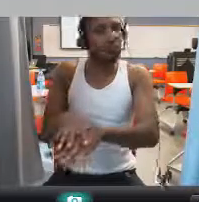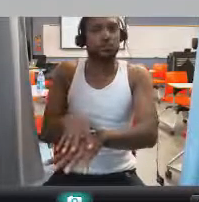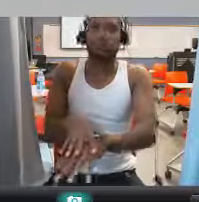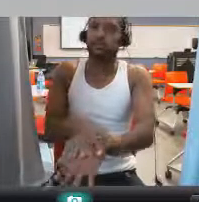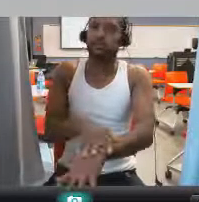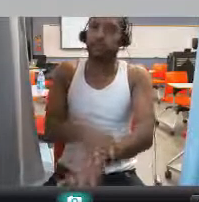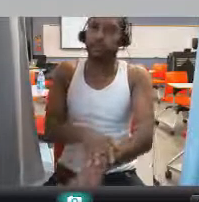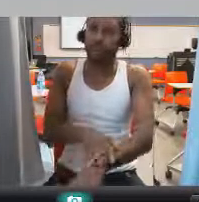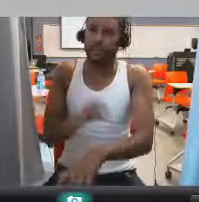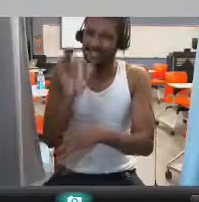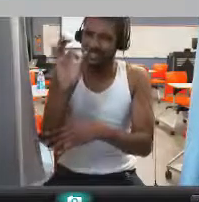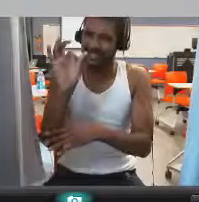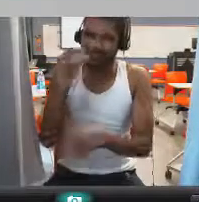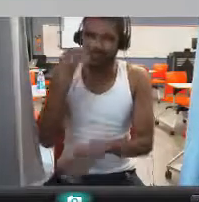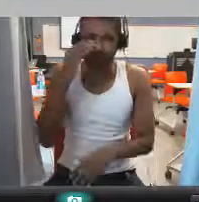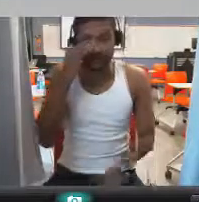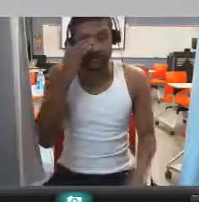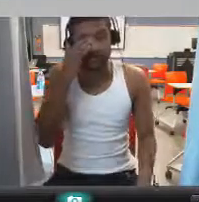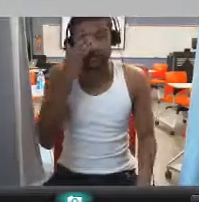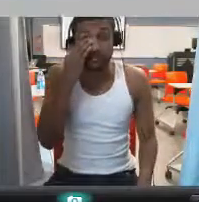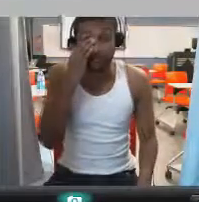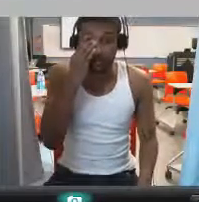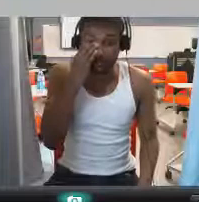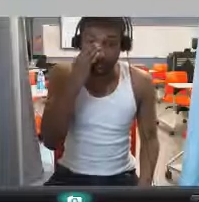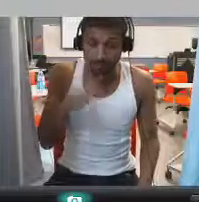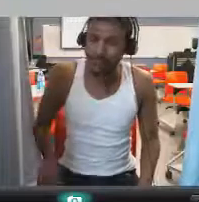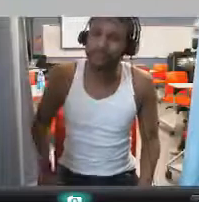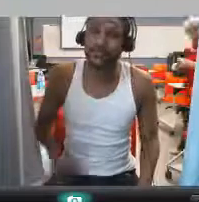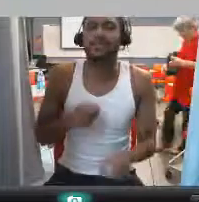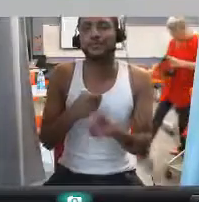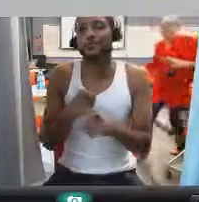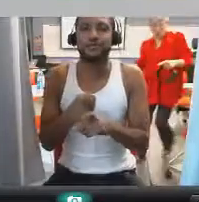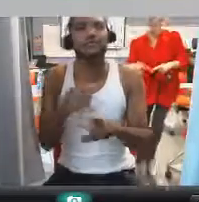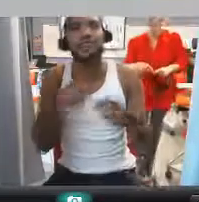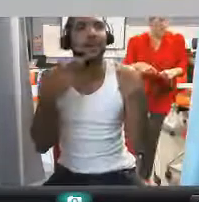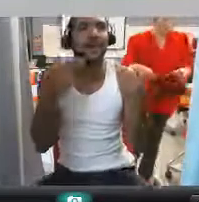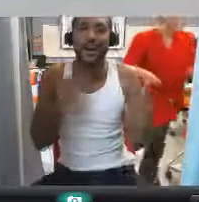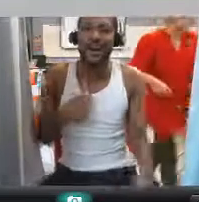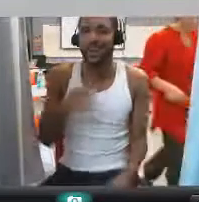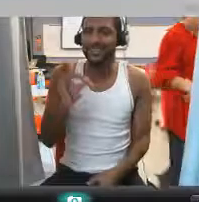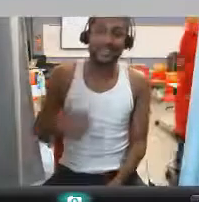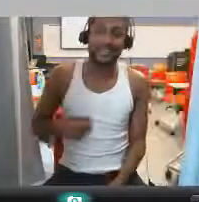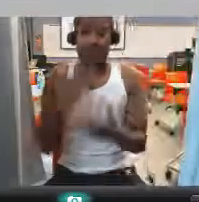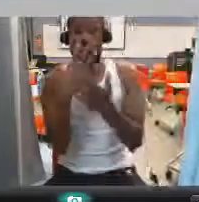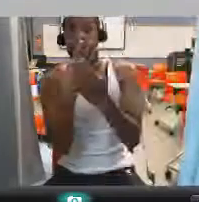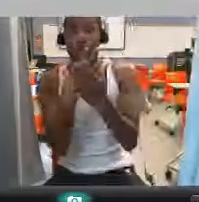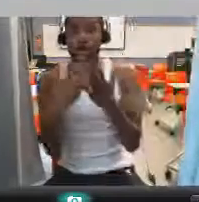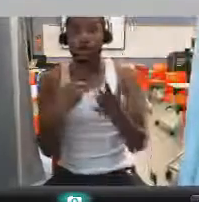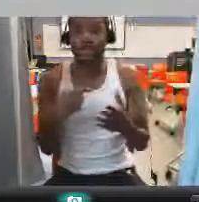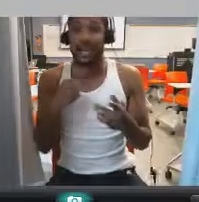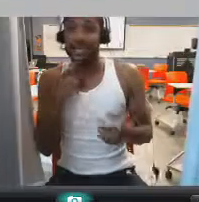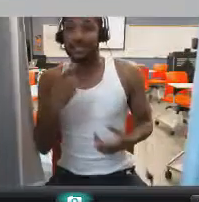All that shit was that tiny little fucking nugget. I'm just chuckling and shit because of the tiny piece, and I can't wait to tell Jen about my poop.